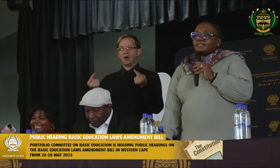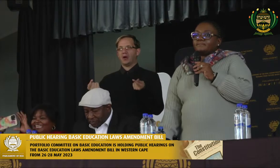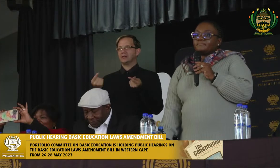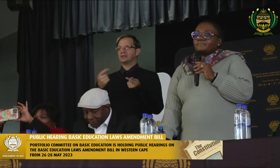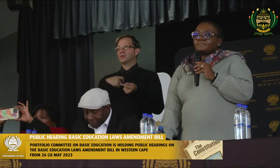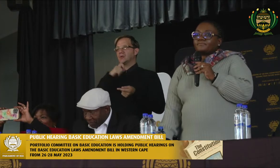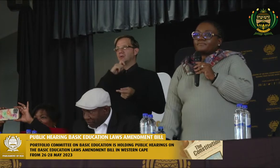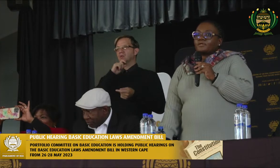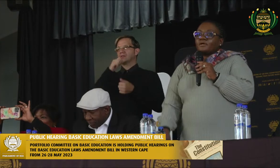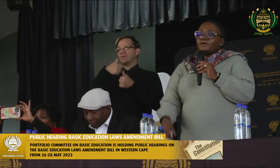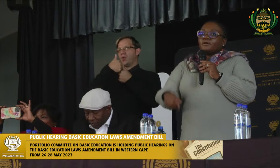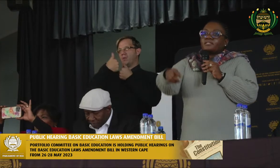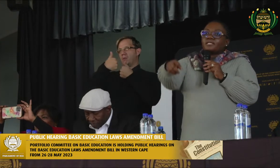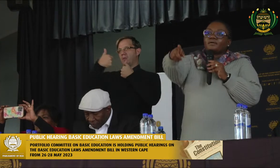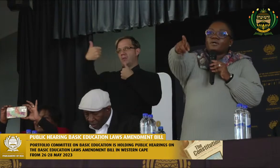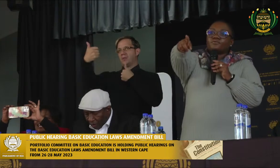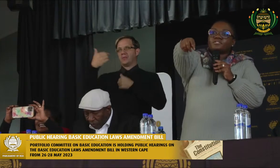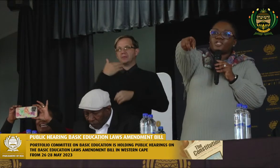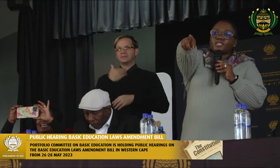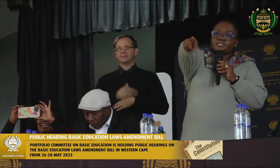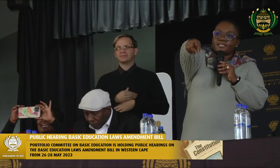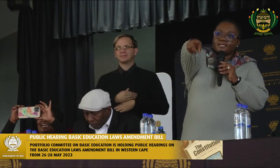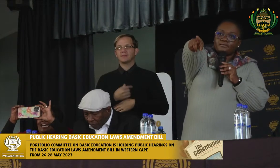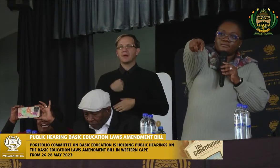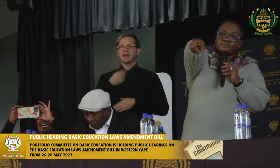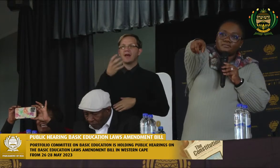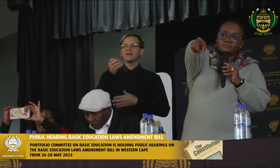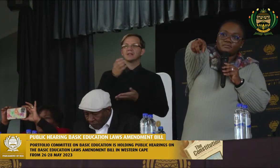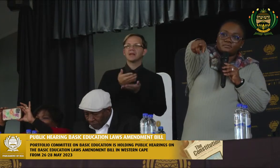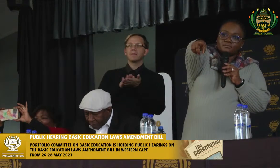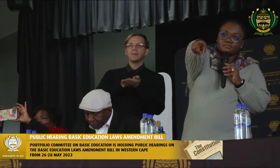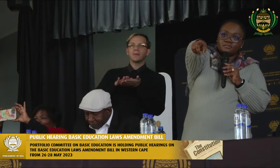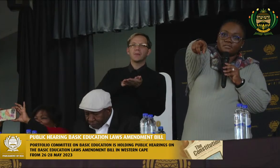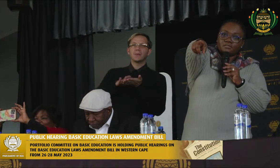in the middle. There are about chairs here.